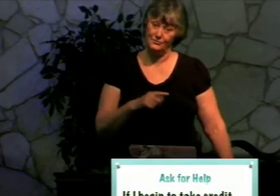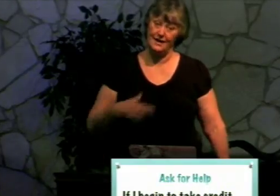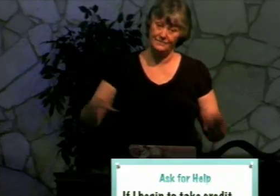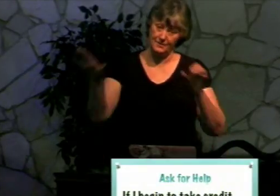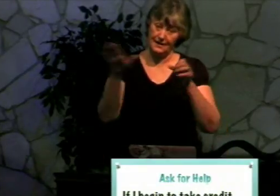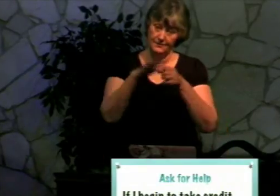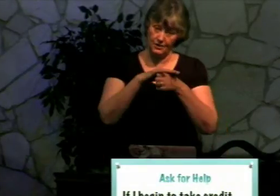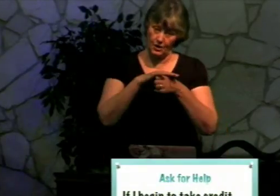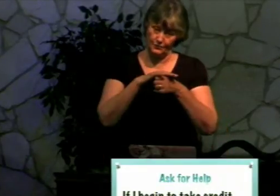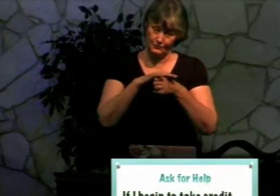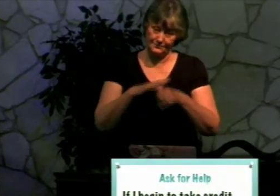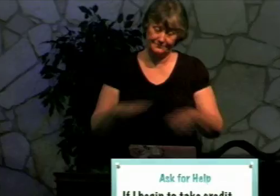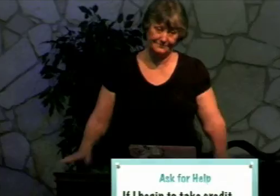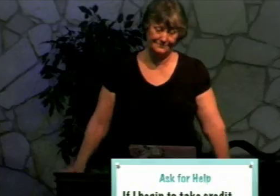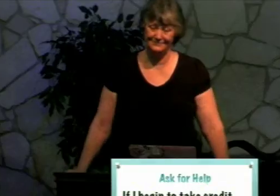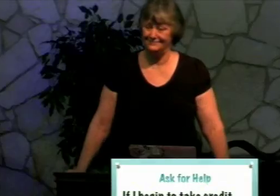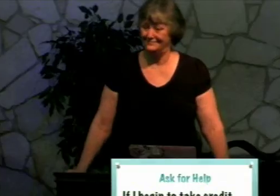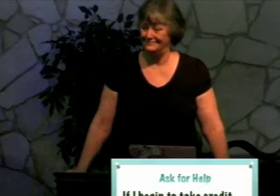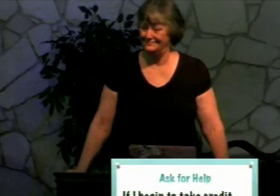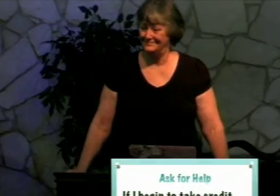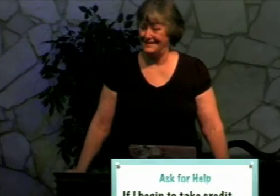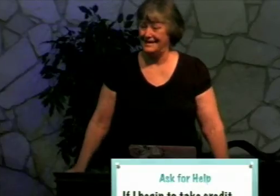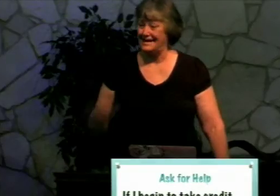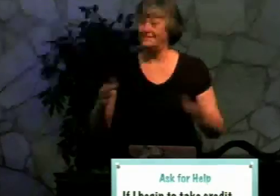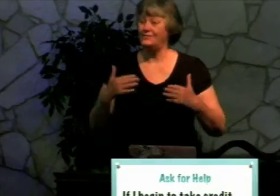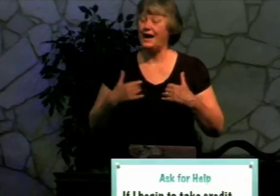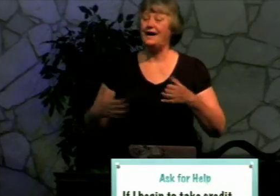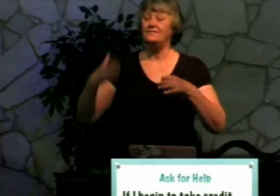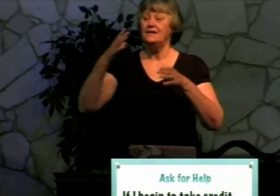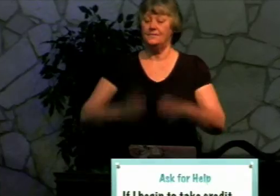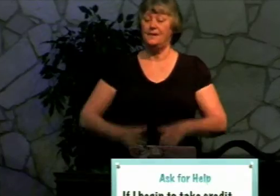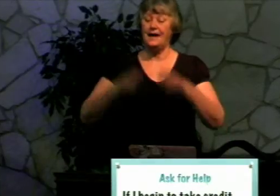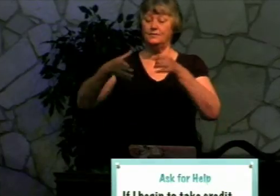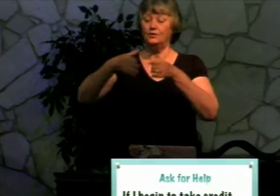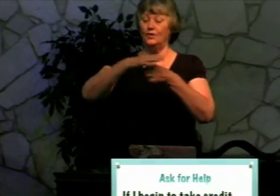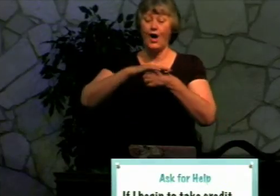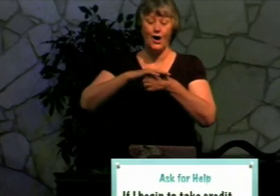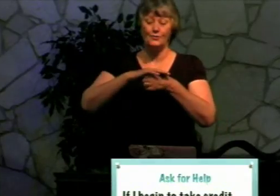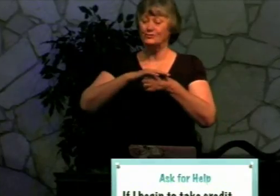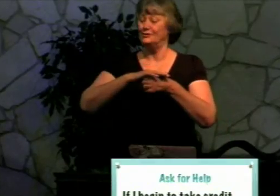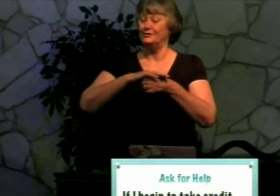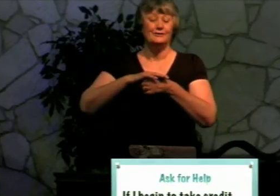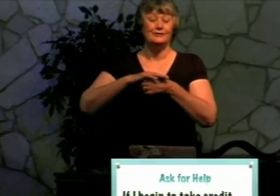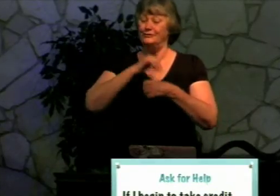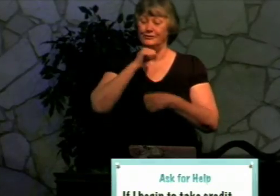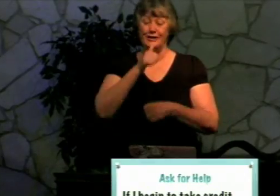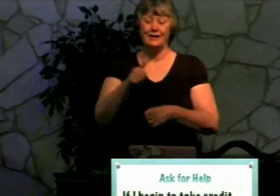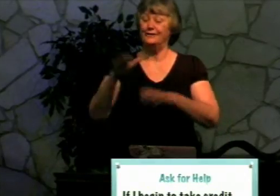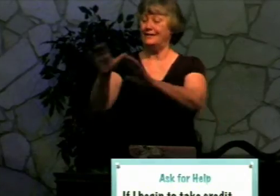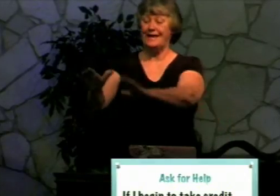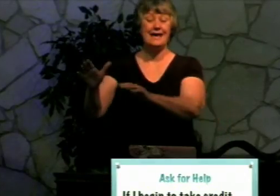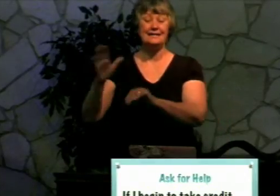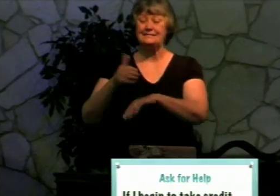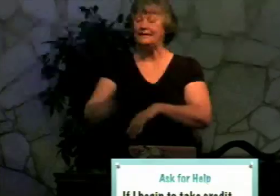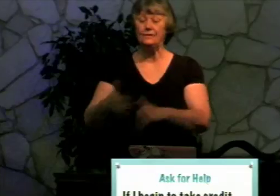have the pipe closed. And if you have the pipe closed, you're not going to lay hands